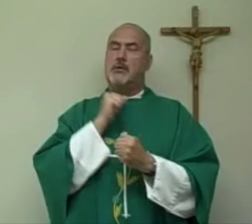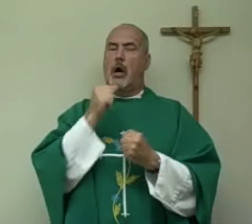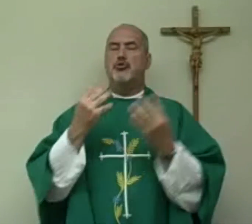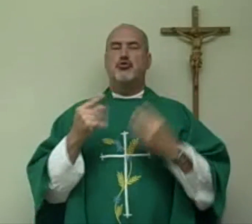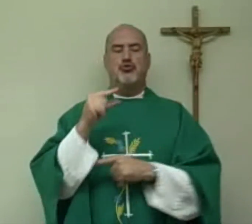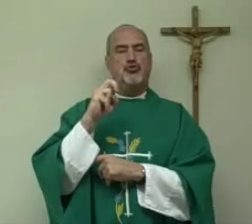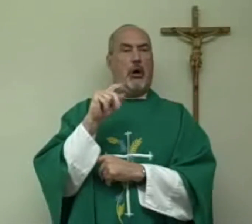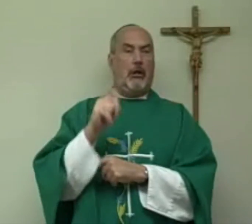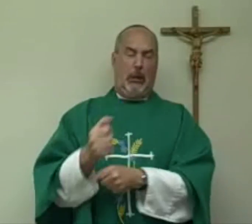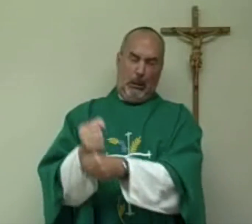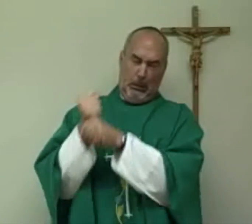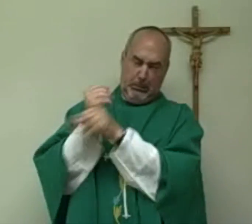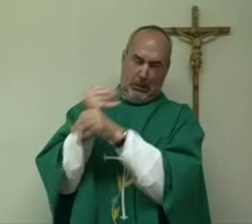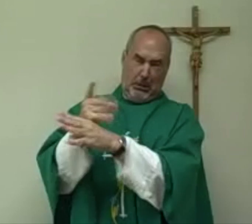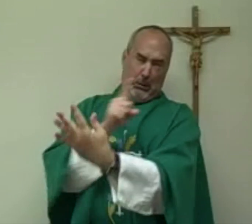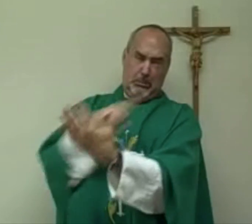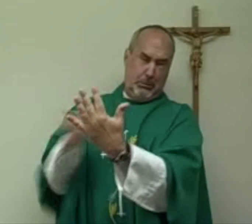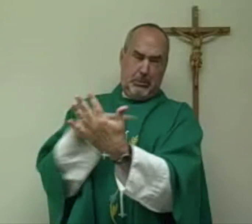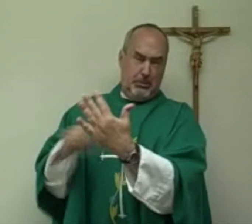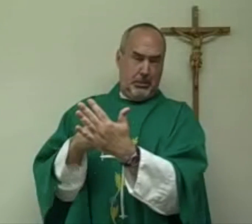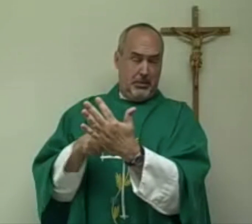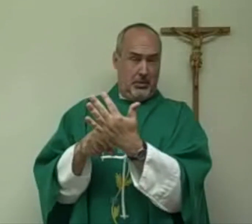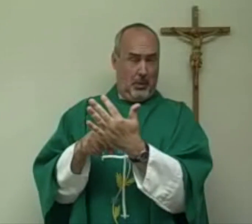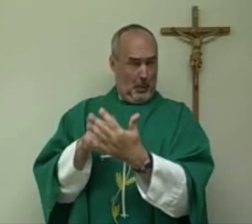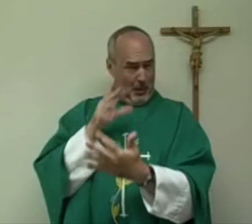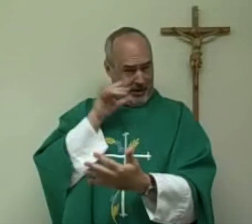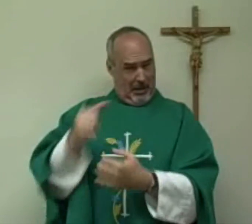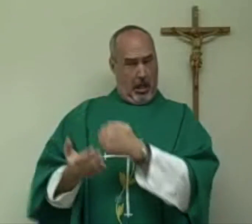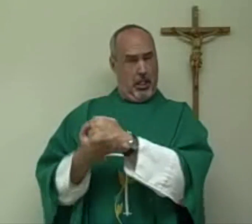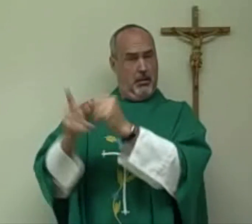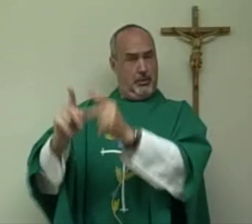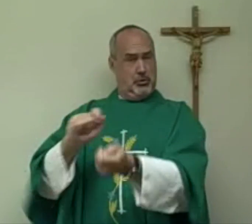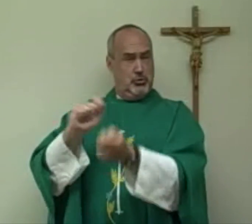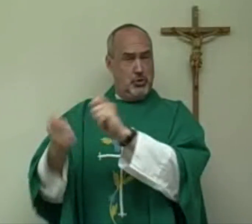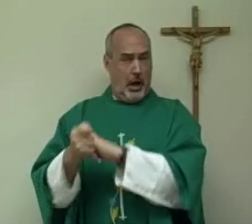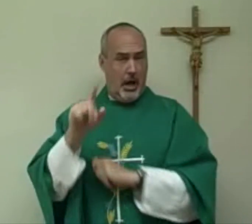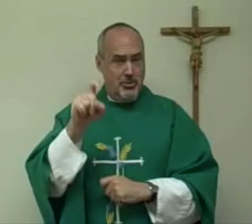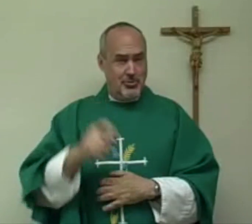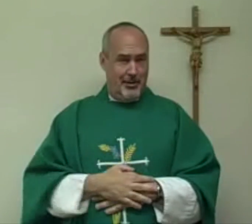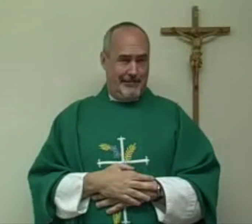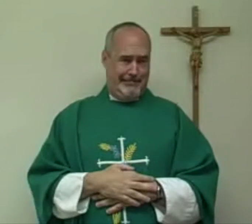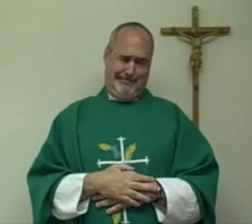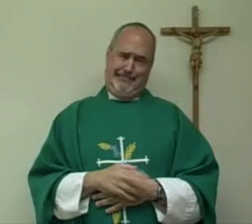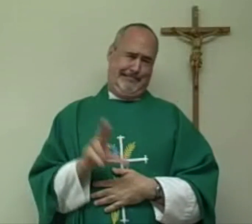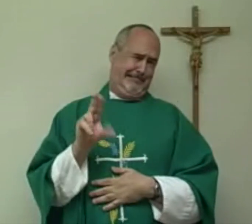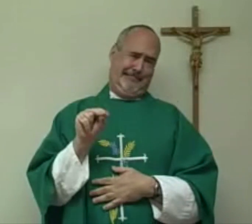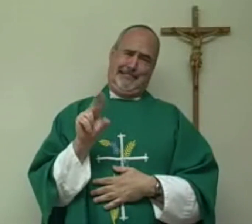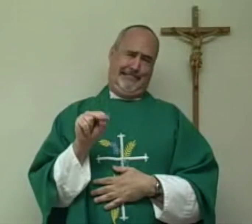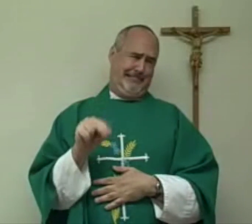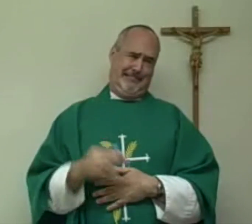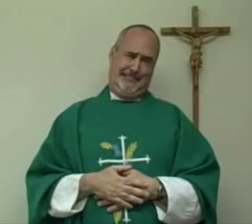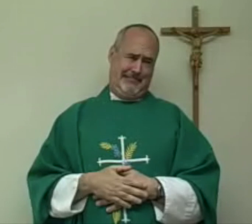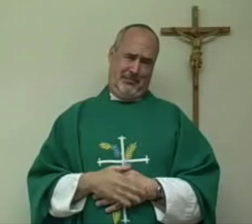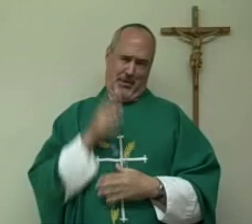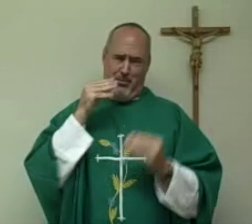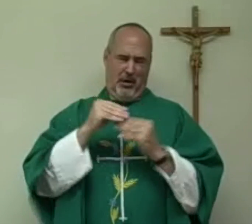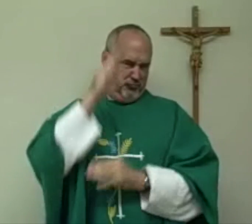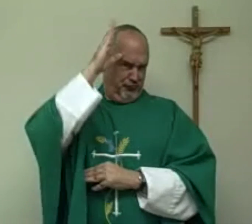If we don't do that, and we just laid into the person and criticize them, do you think that's really going to help them